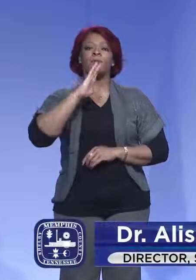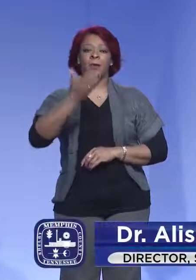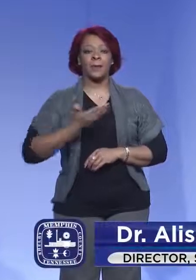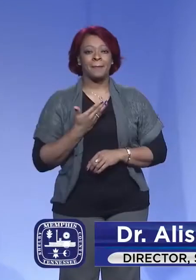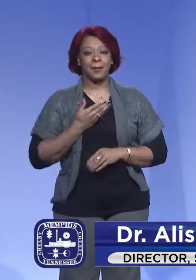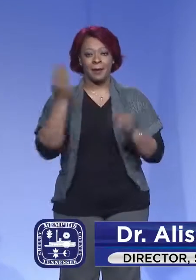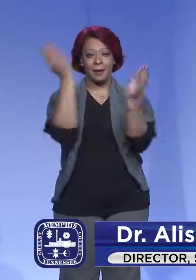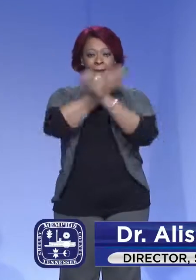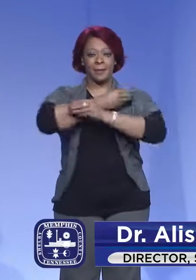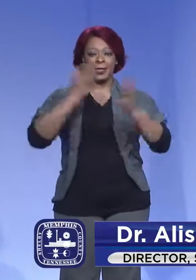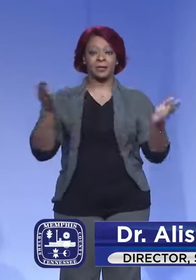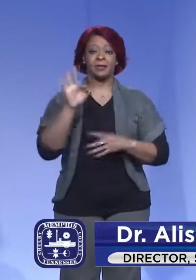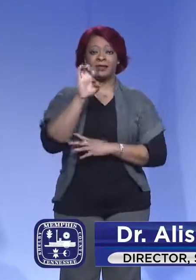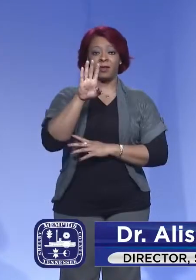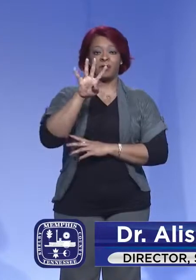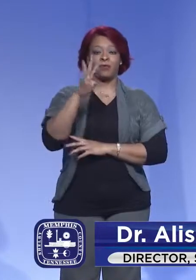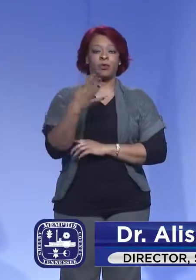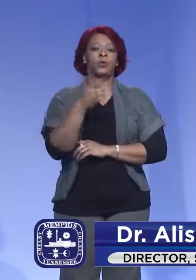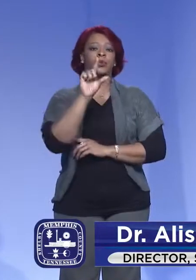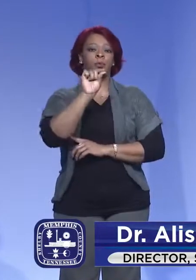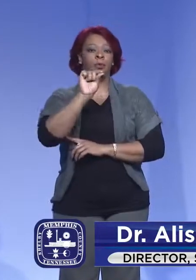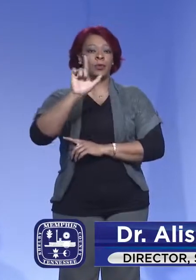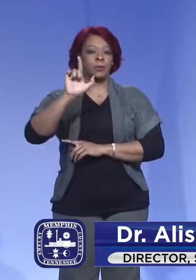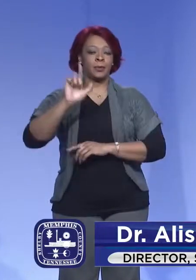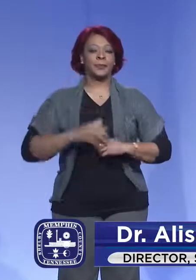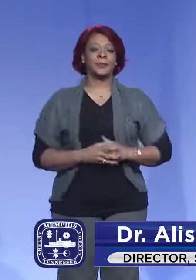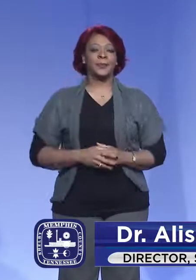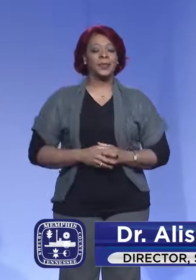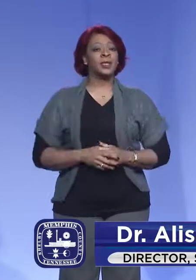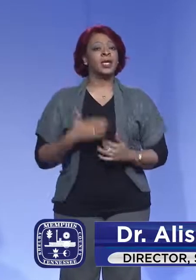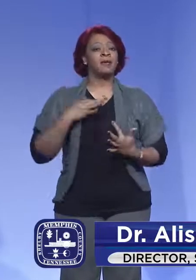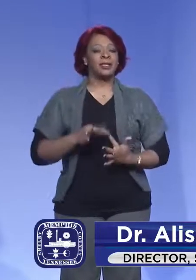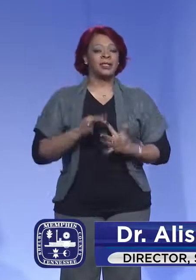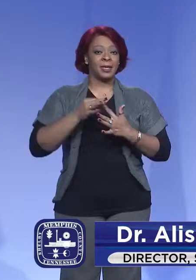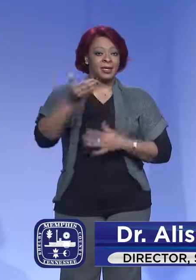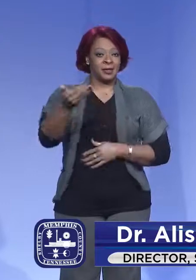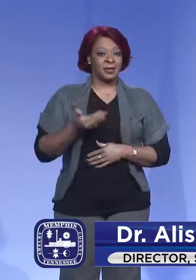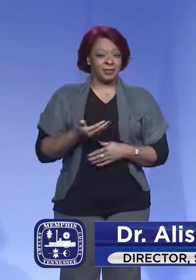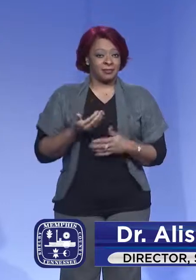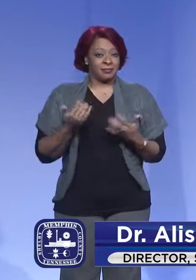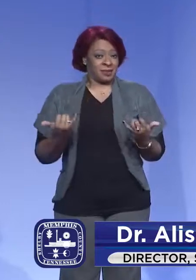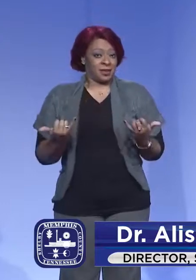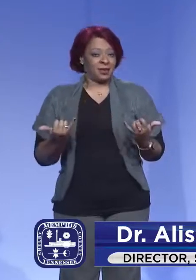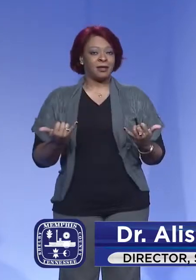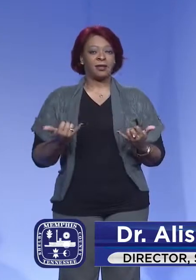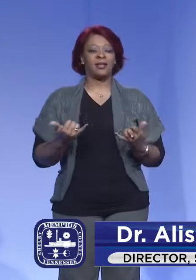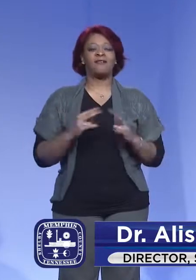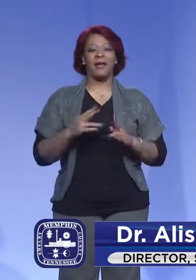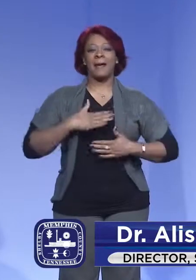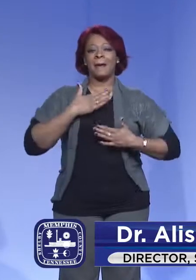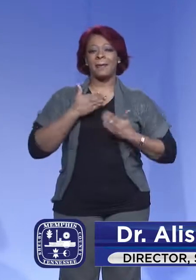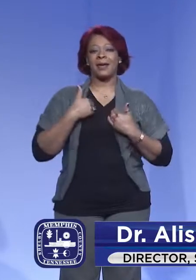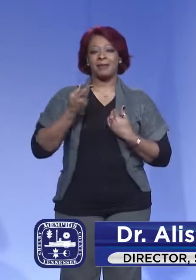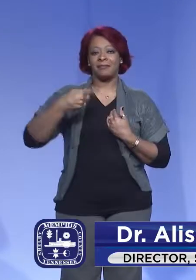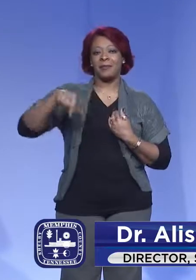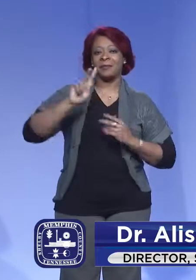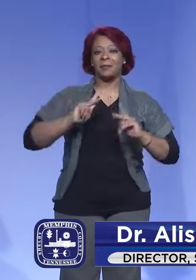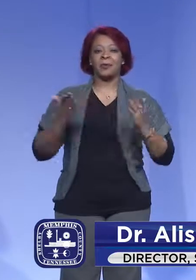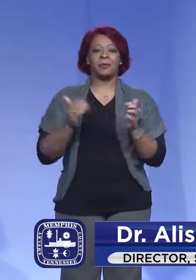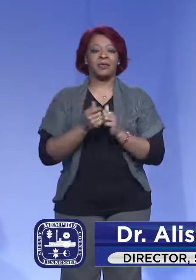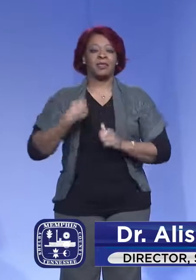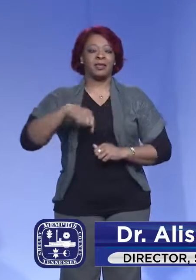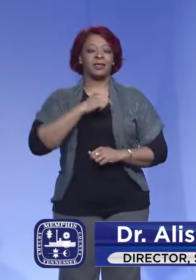the update for February 4th, 2021. We have some special guests with us today, so we're very happy to have those guests with